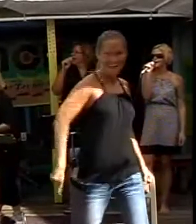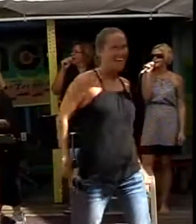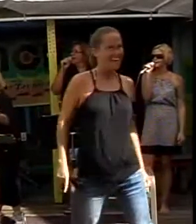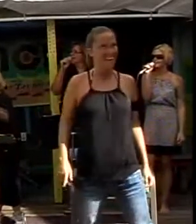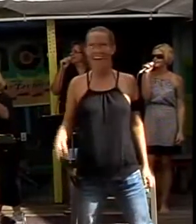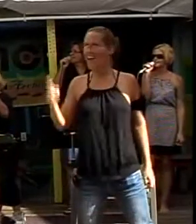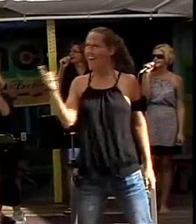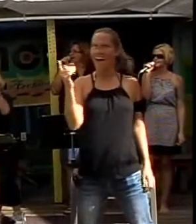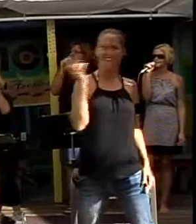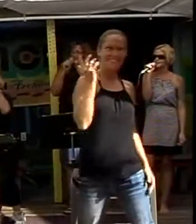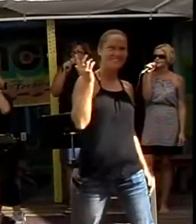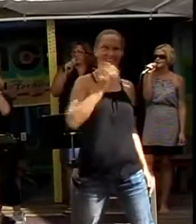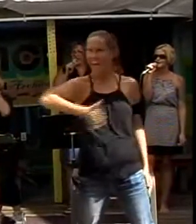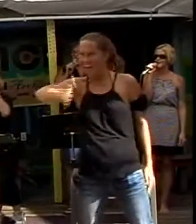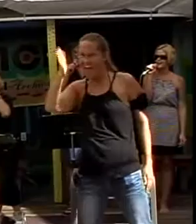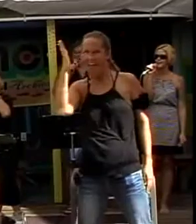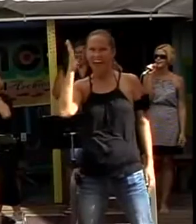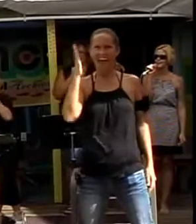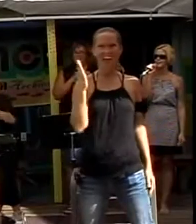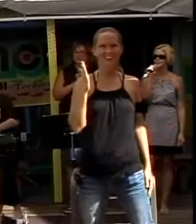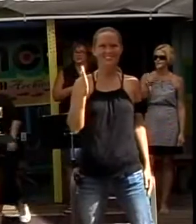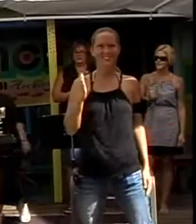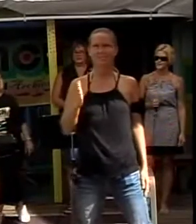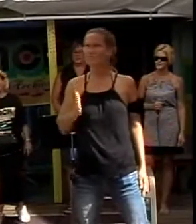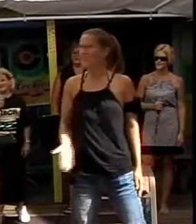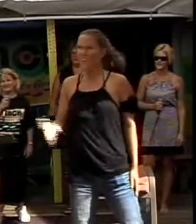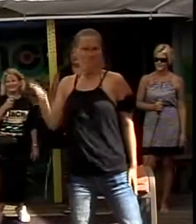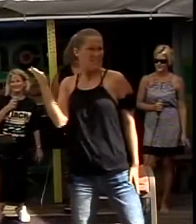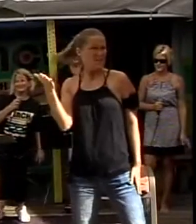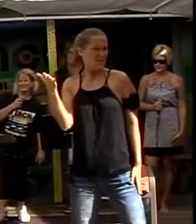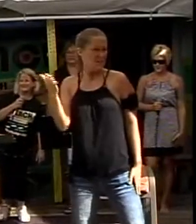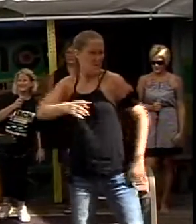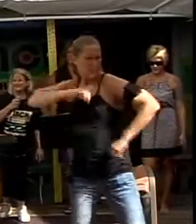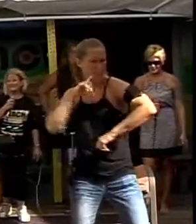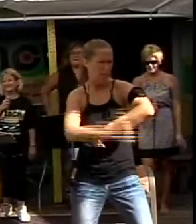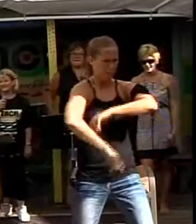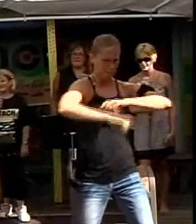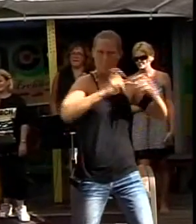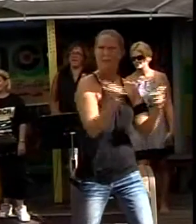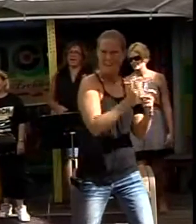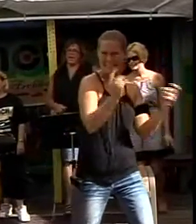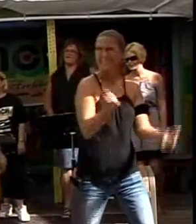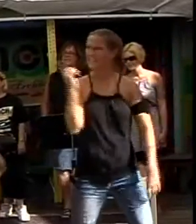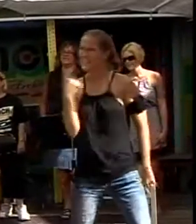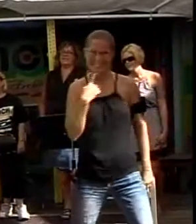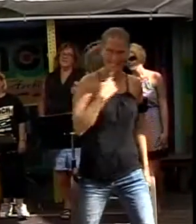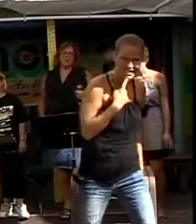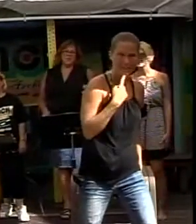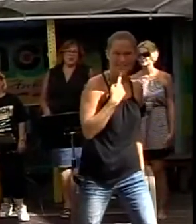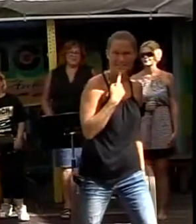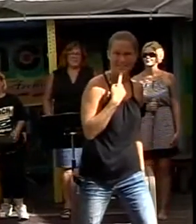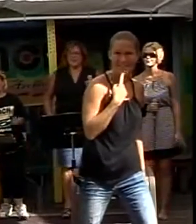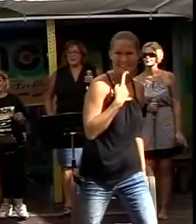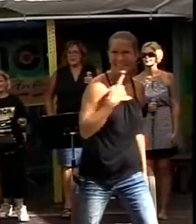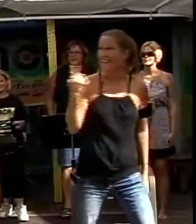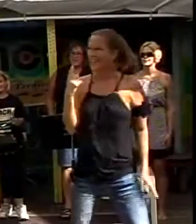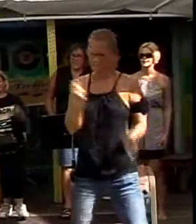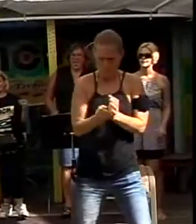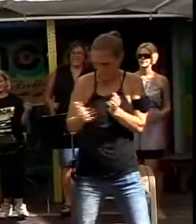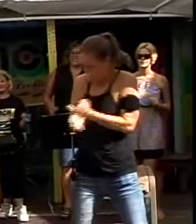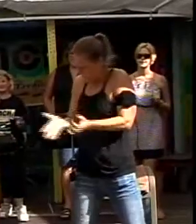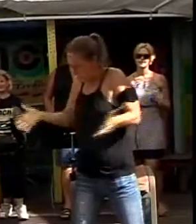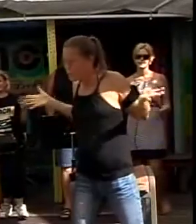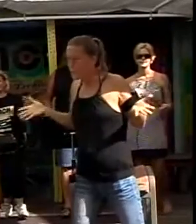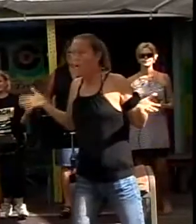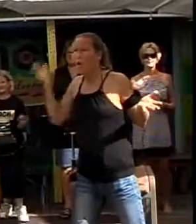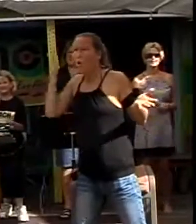Our God is an awesome God. And the Lord wasn't joking when he kicked them out of Eden. It wasn't for no reason